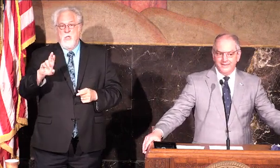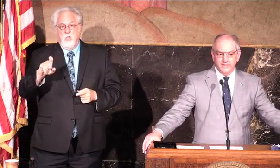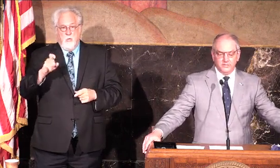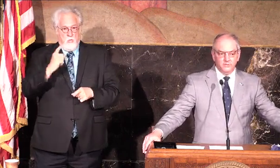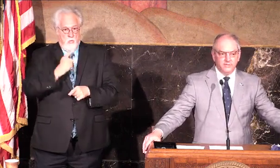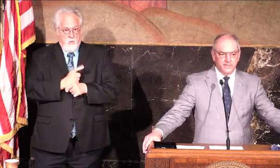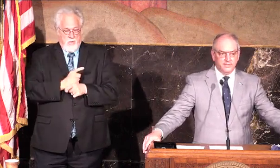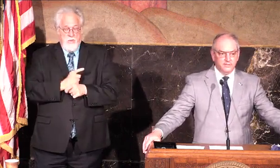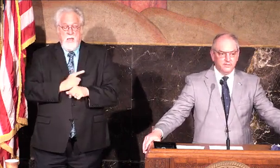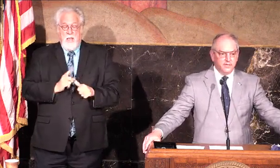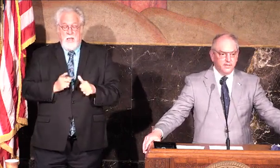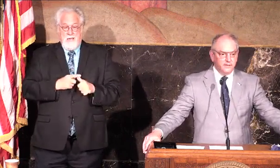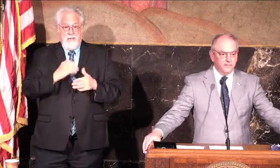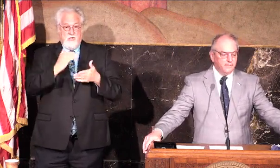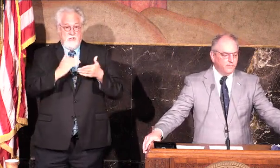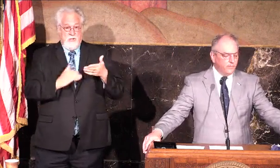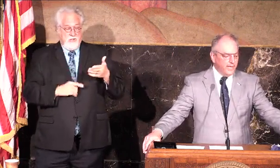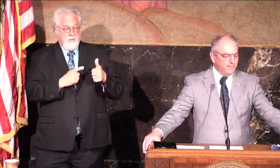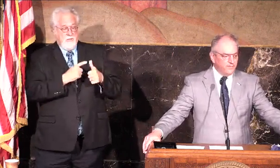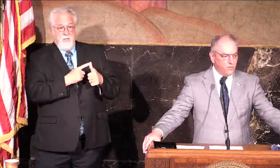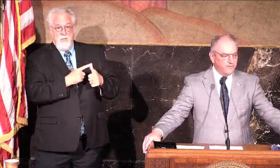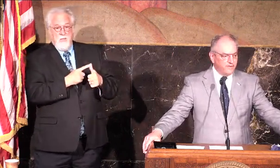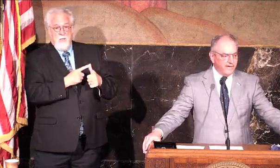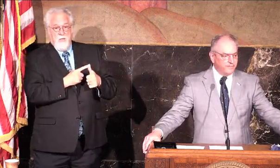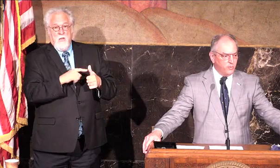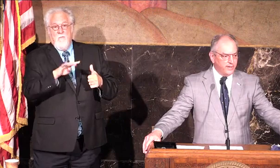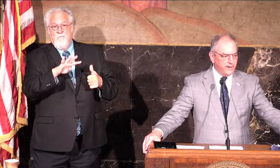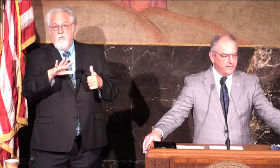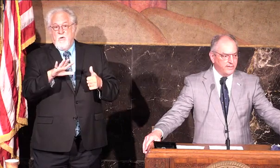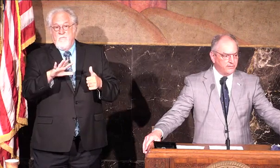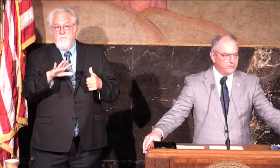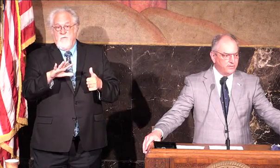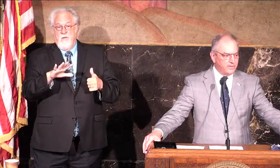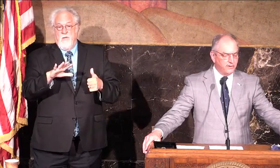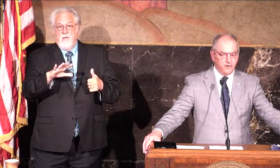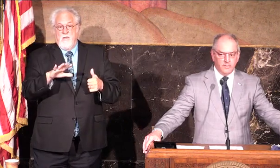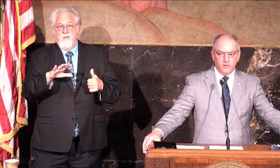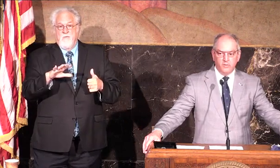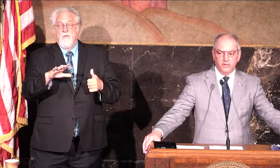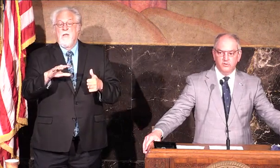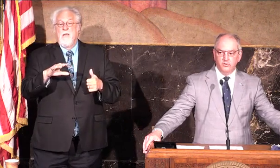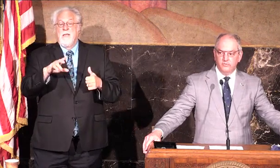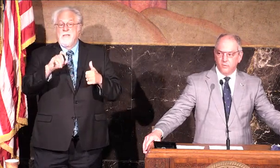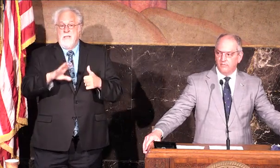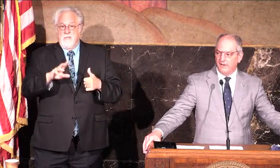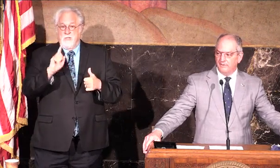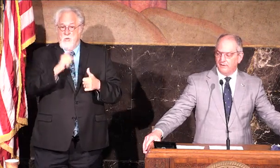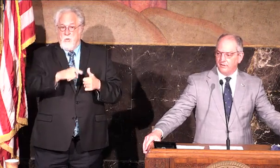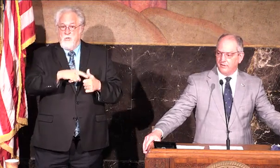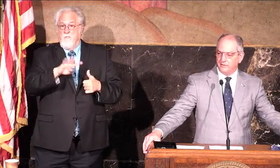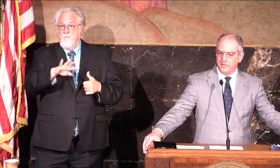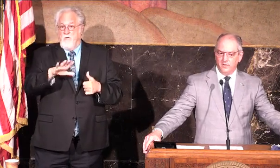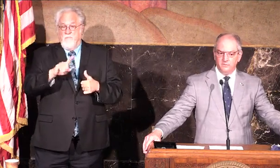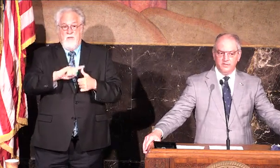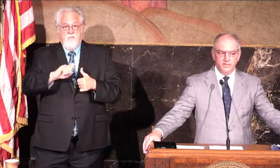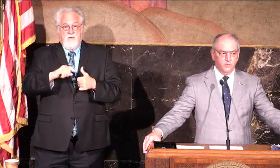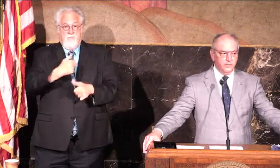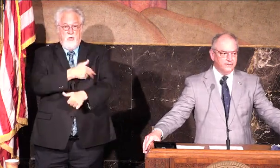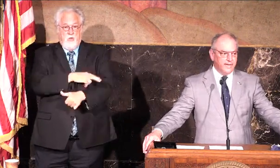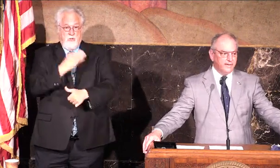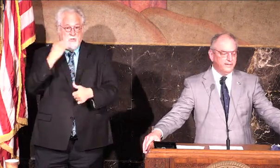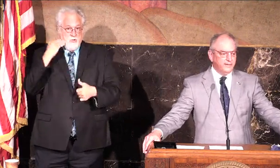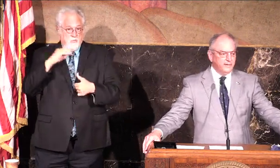On the initial list, we have 45 point-of-care tests that are going to be going to 45 different nursing homes